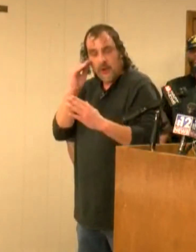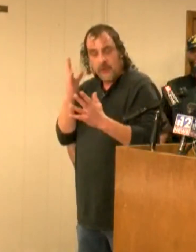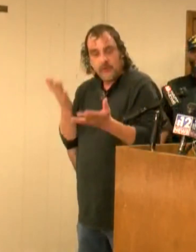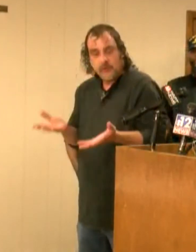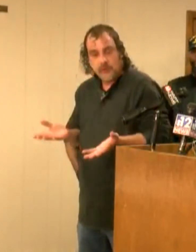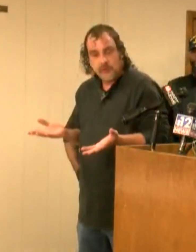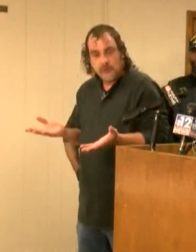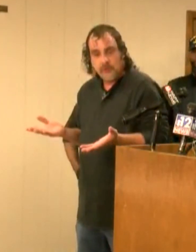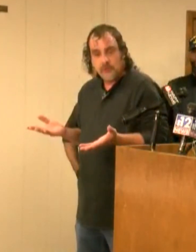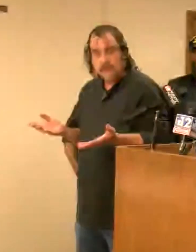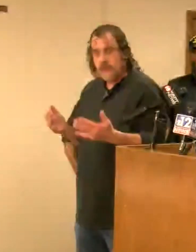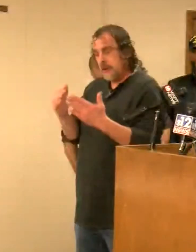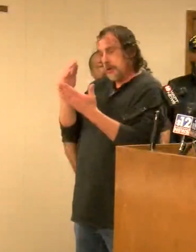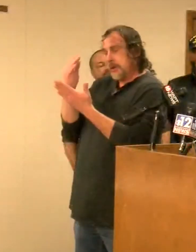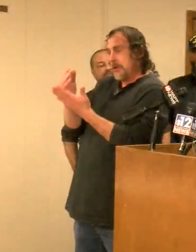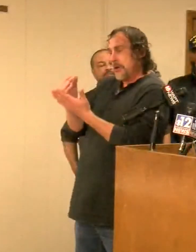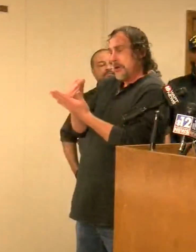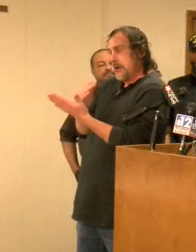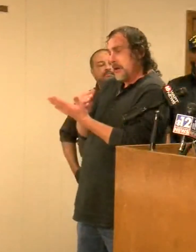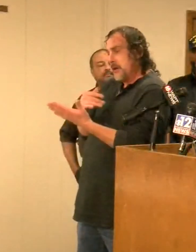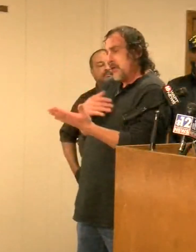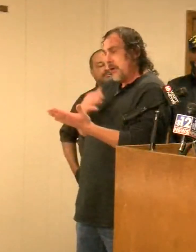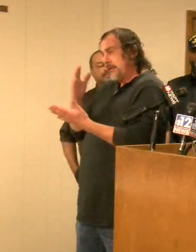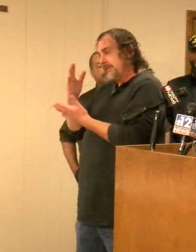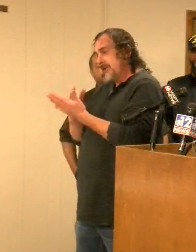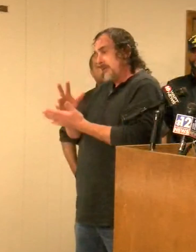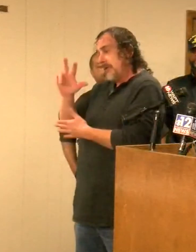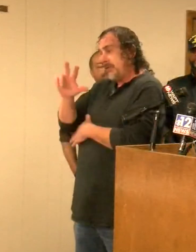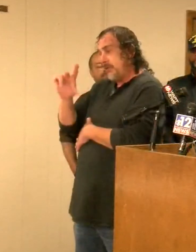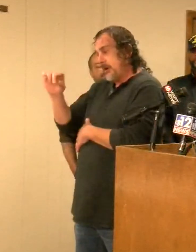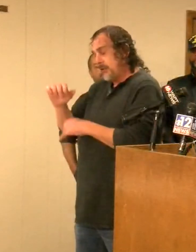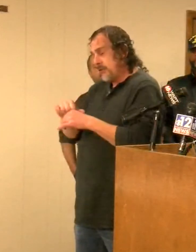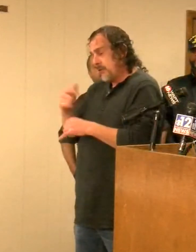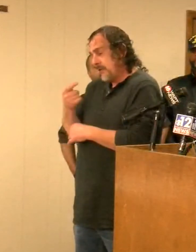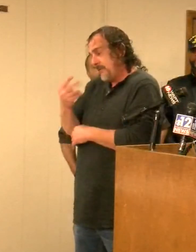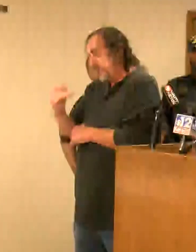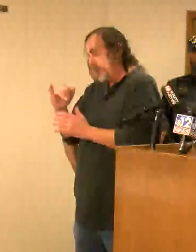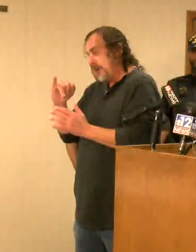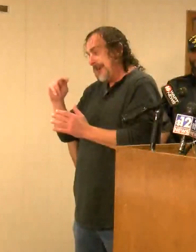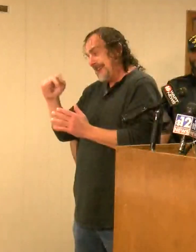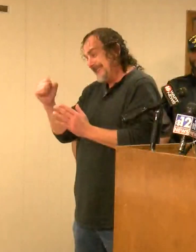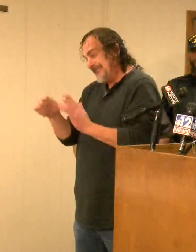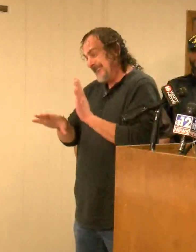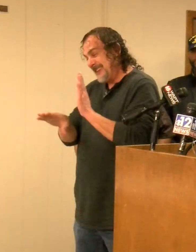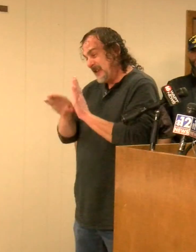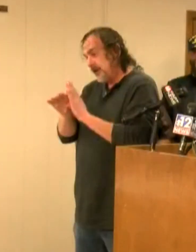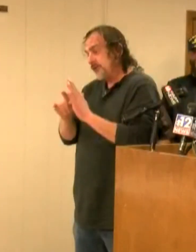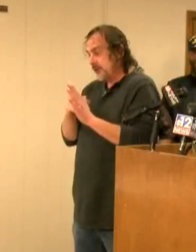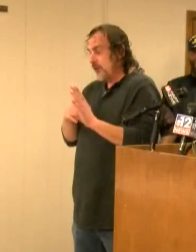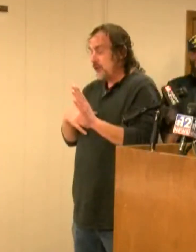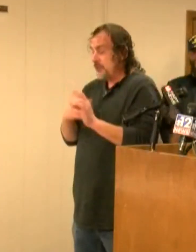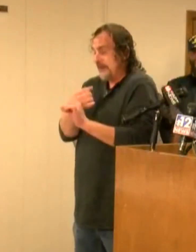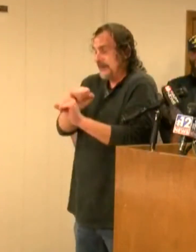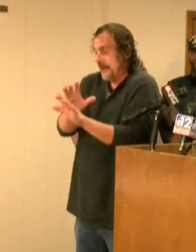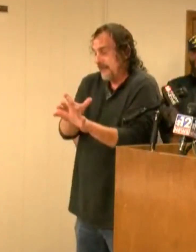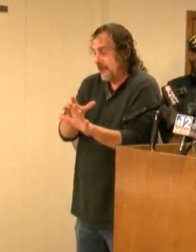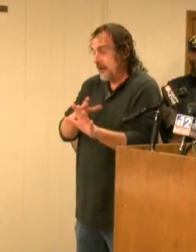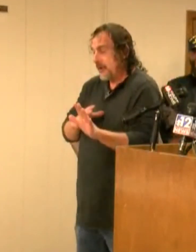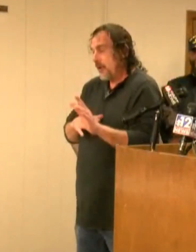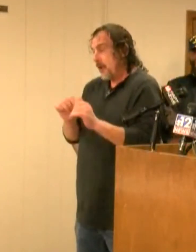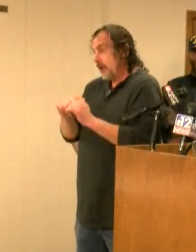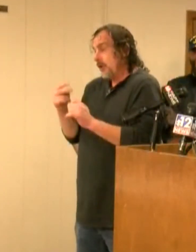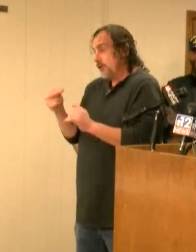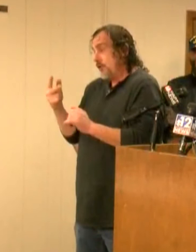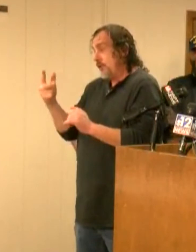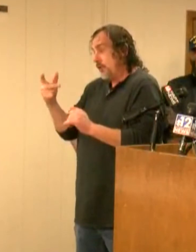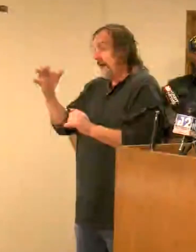list, we have some homes at 38 foot was only going to get a couple of inches. So those homes will be saved. The ones that's going to get 2 and 3 and up